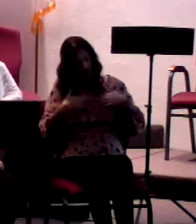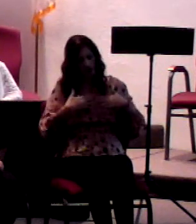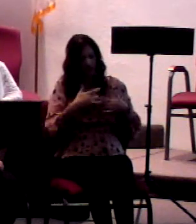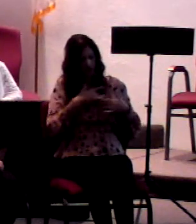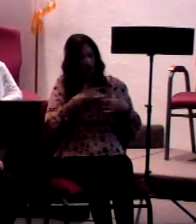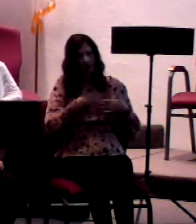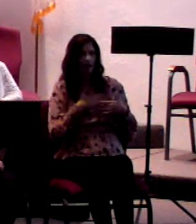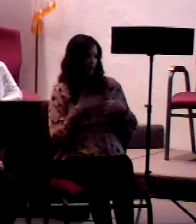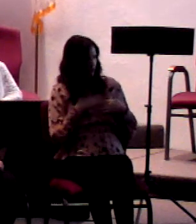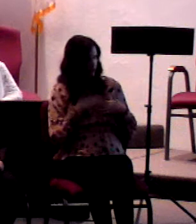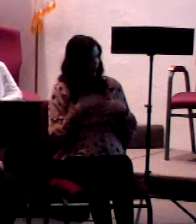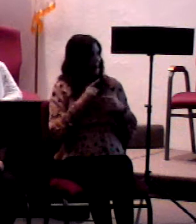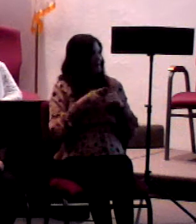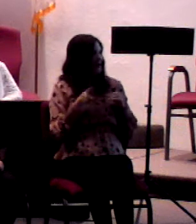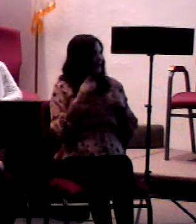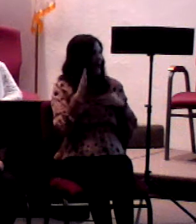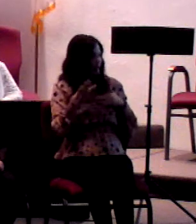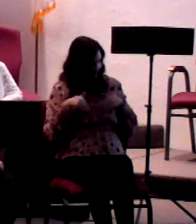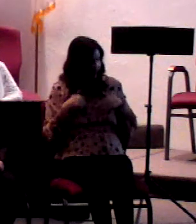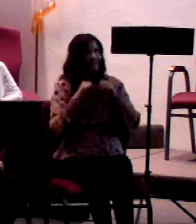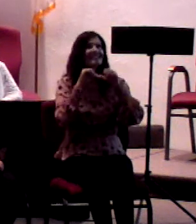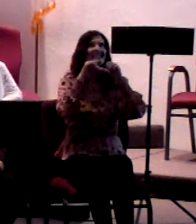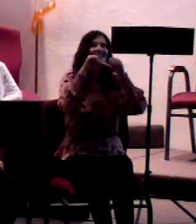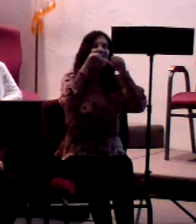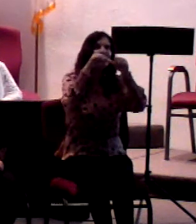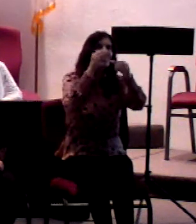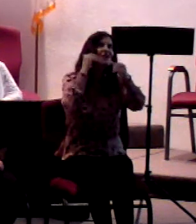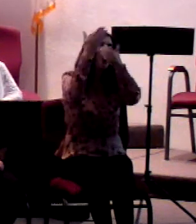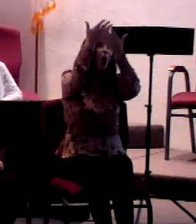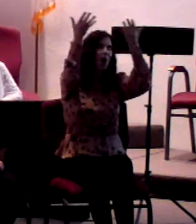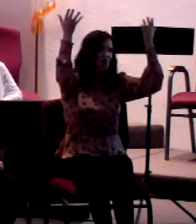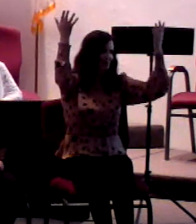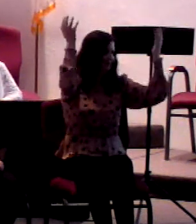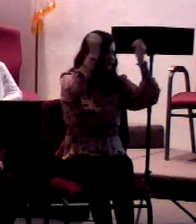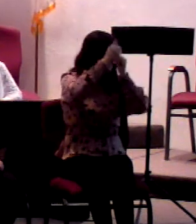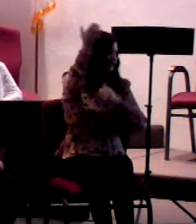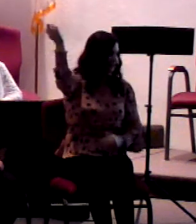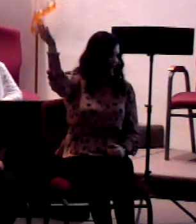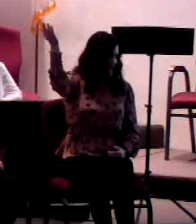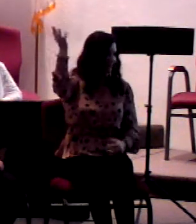end, but I will continue in the home that he has prepared for me.